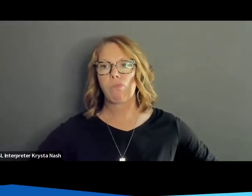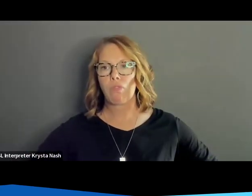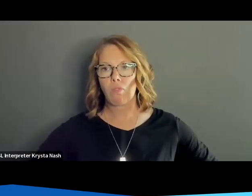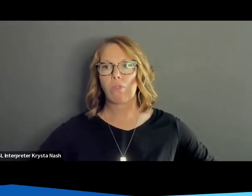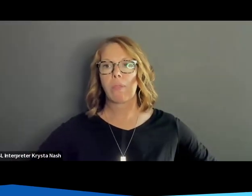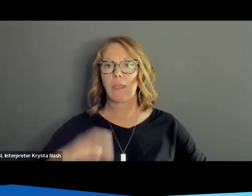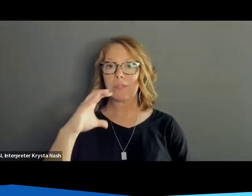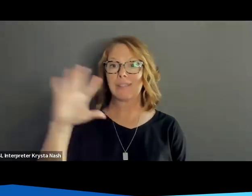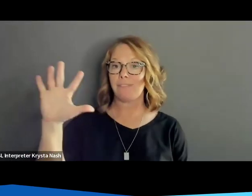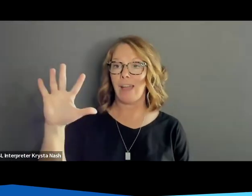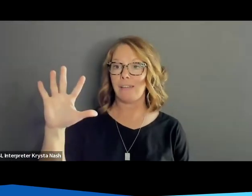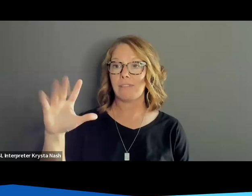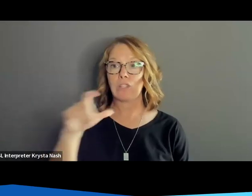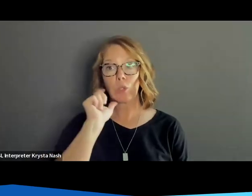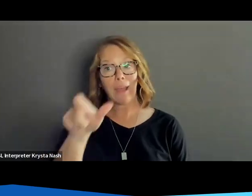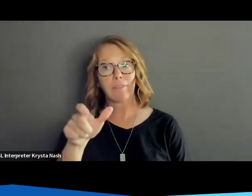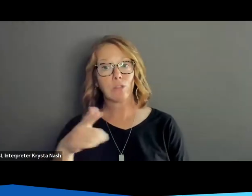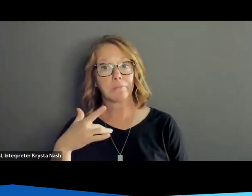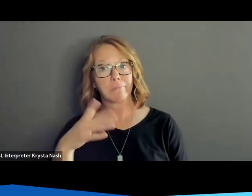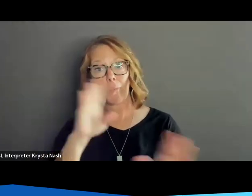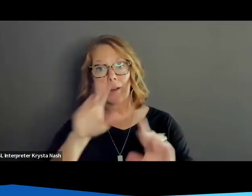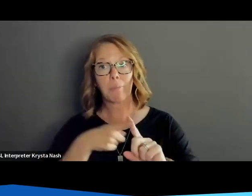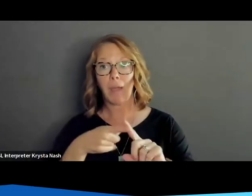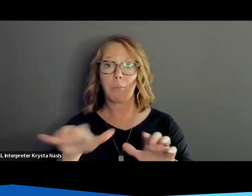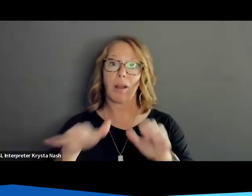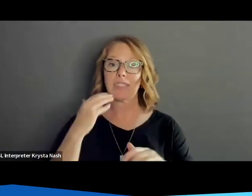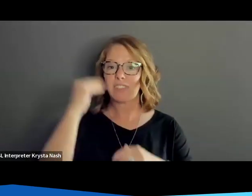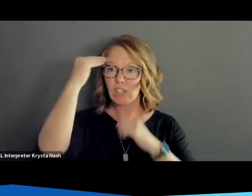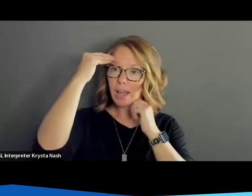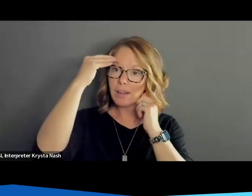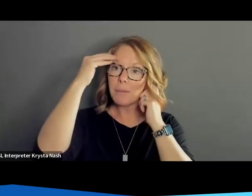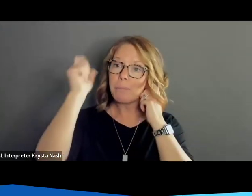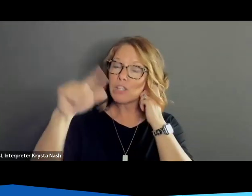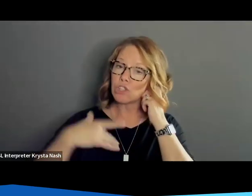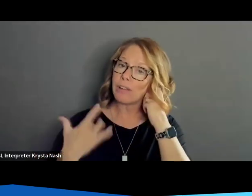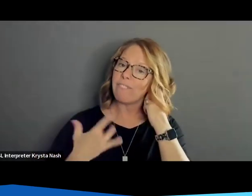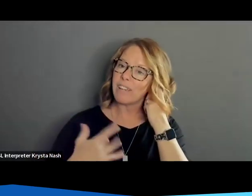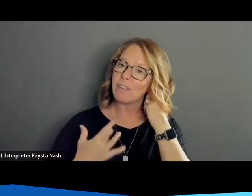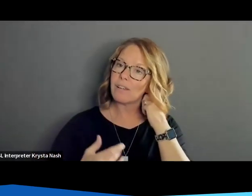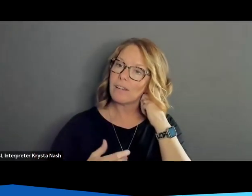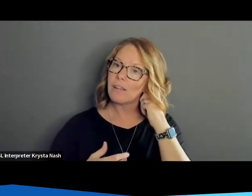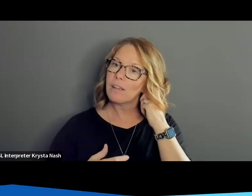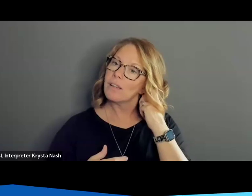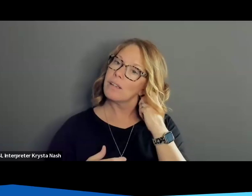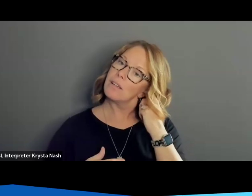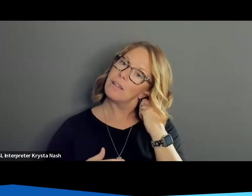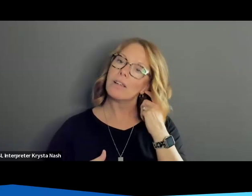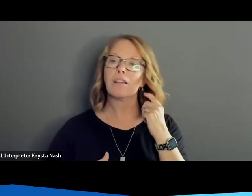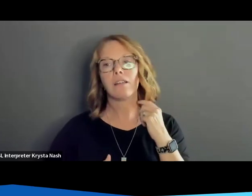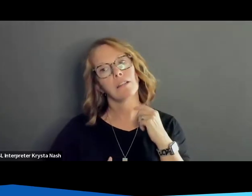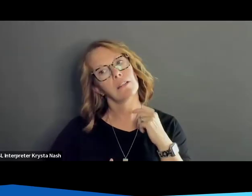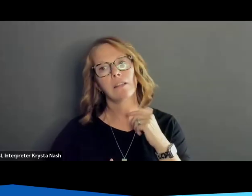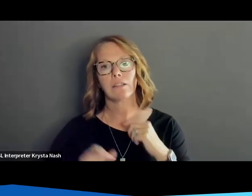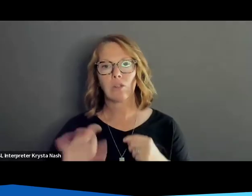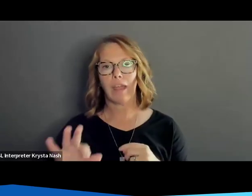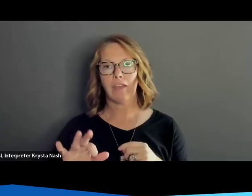C5, you don't have to worry about paralysis on your head so much because you can feel. So it's time to move. You might worry about back here